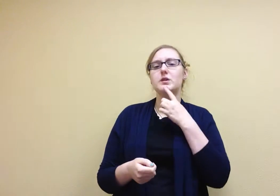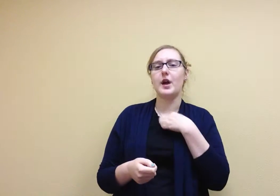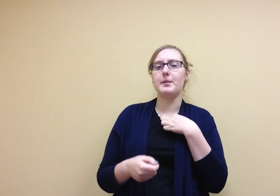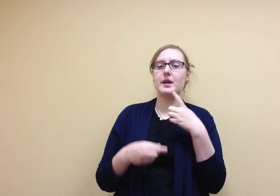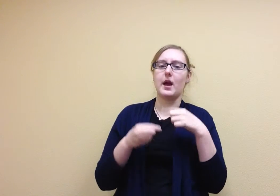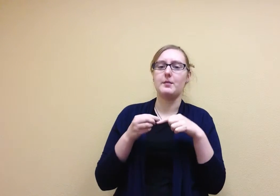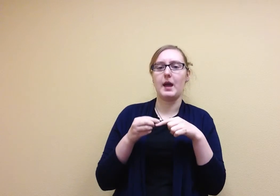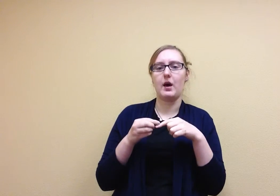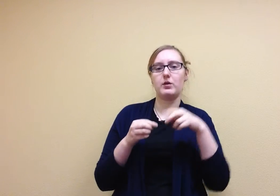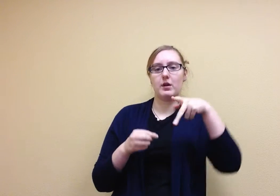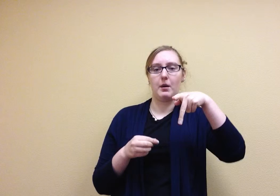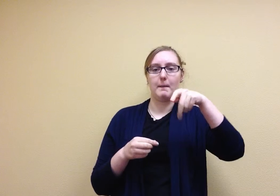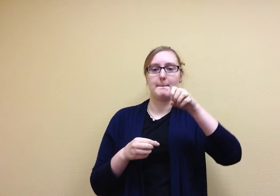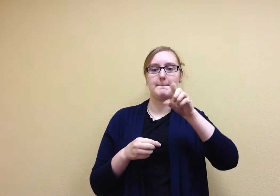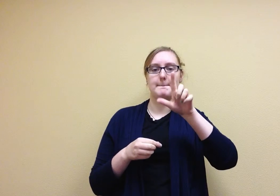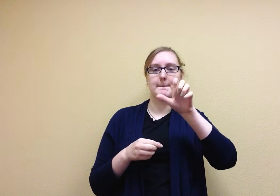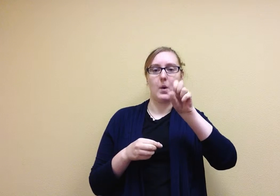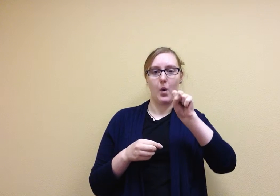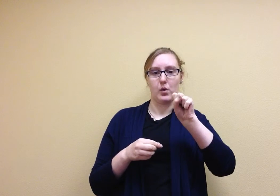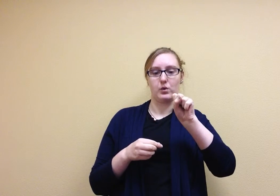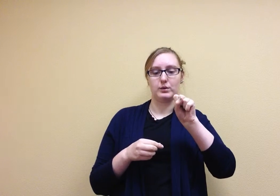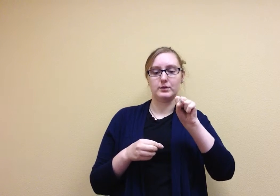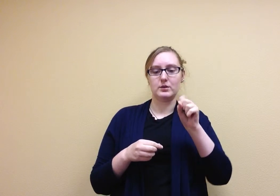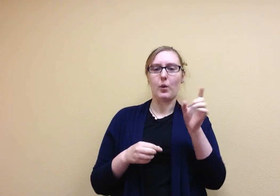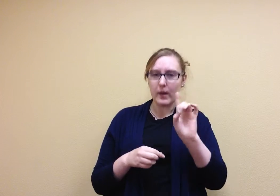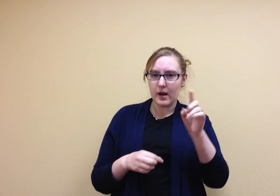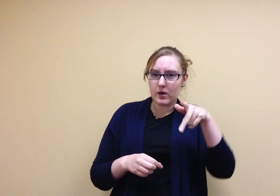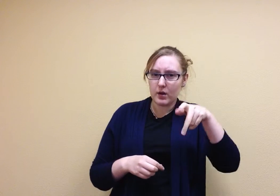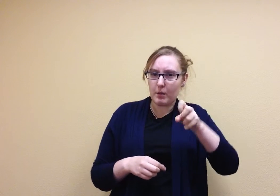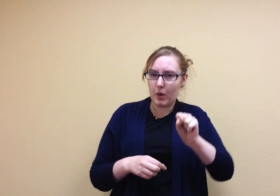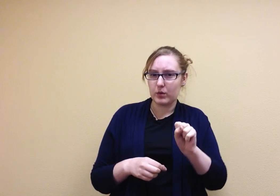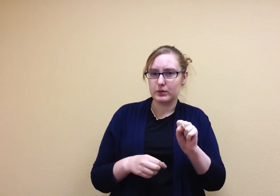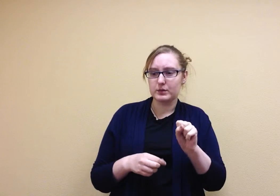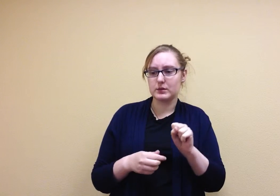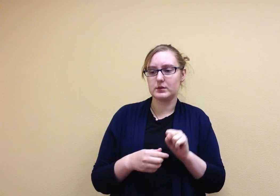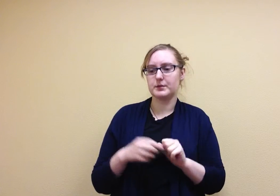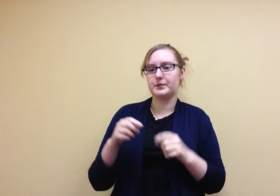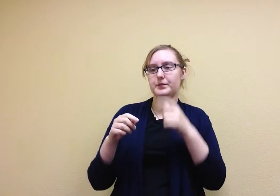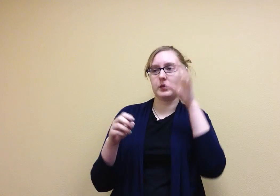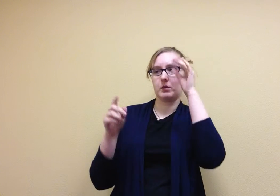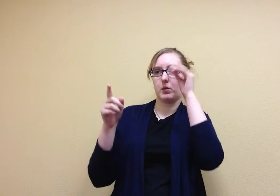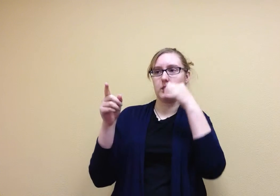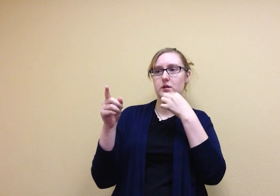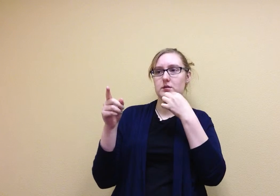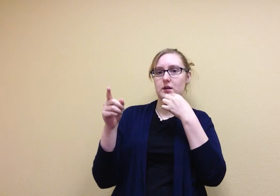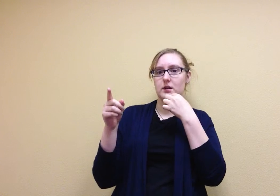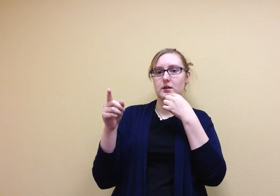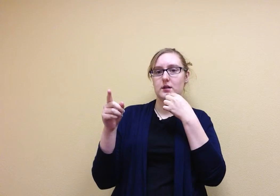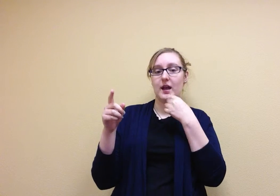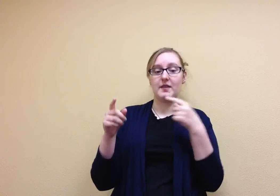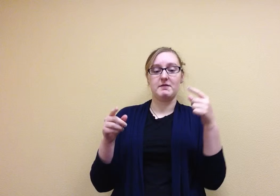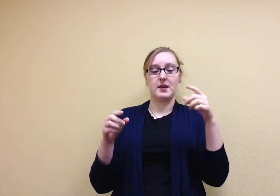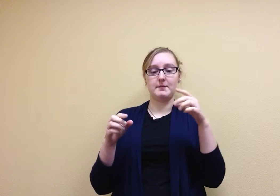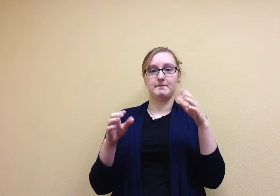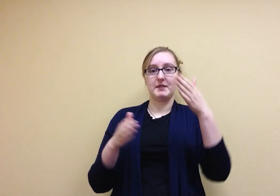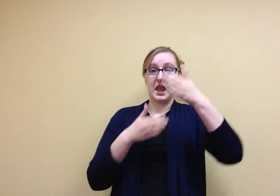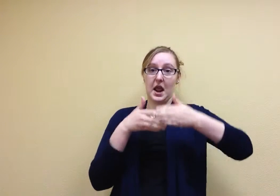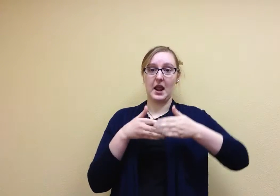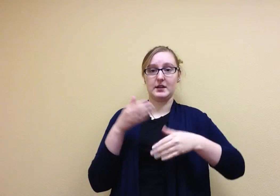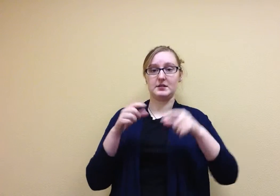the poles? First of all, where are the poles? Roger, where are the poles? Good, at the two ends. Notice what's